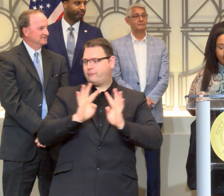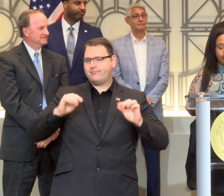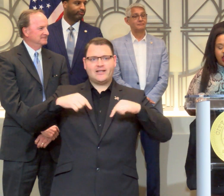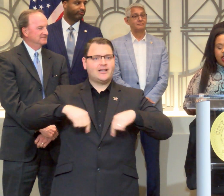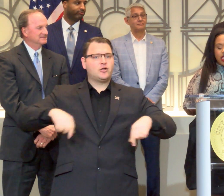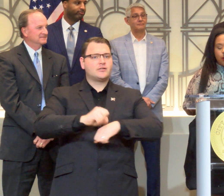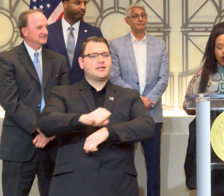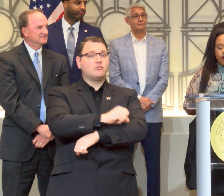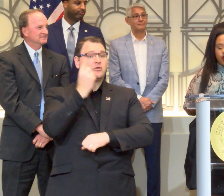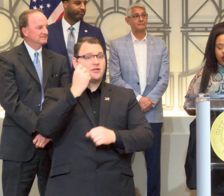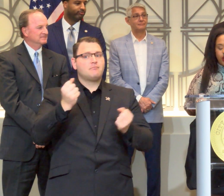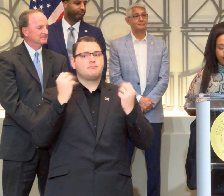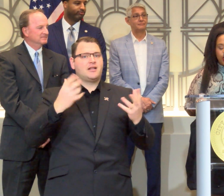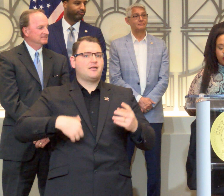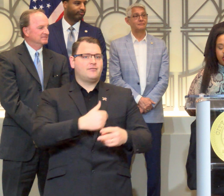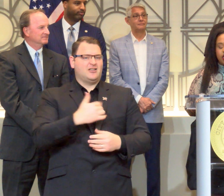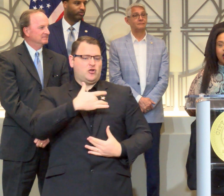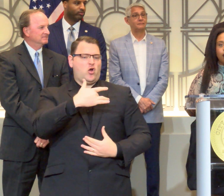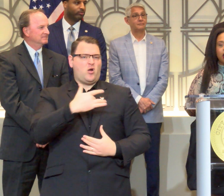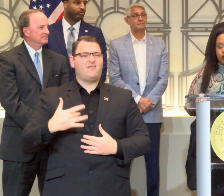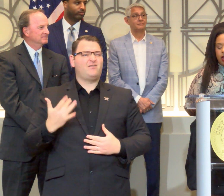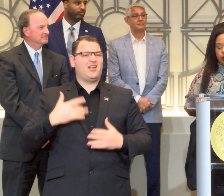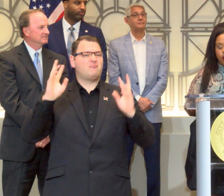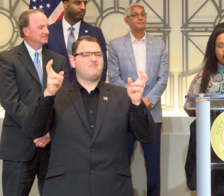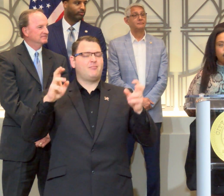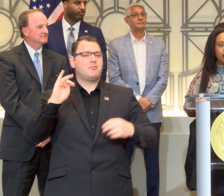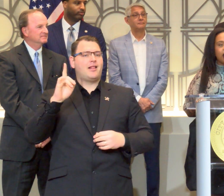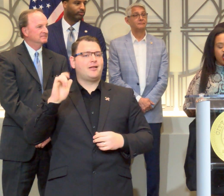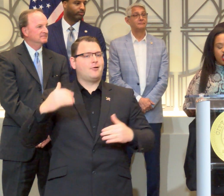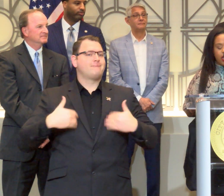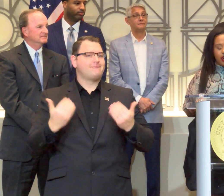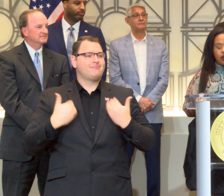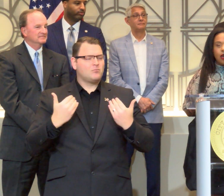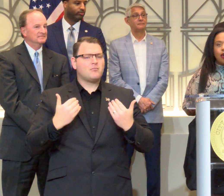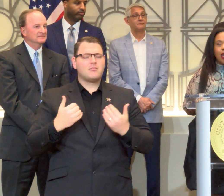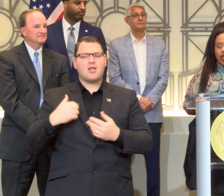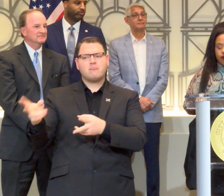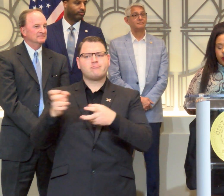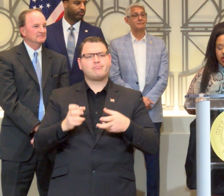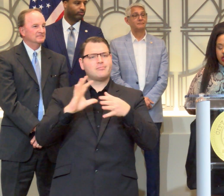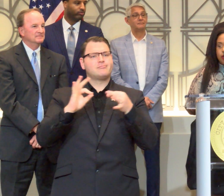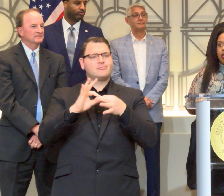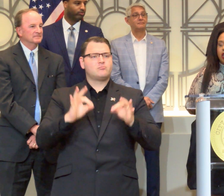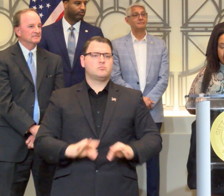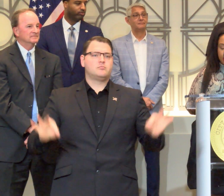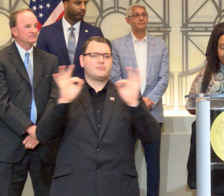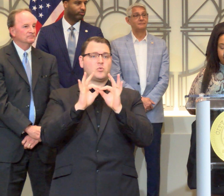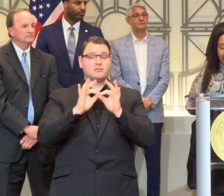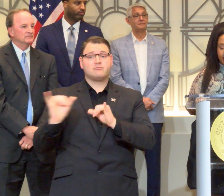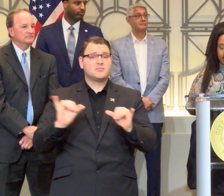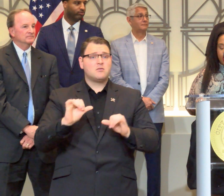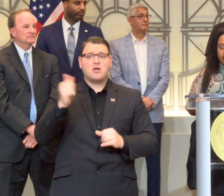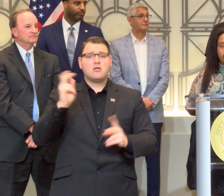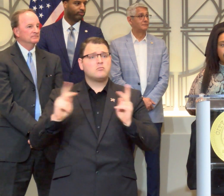at heart. So I brought a few of my younger friends with me today because we have an important message to share. Like everyone else, millennials have